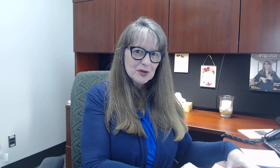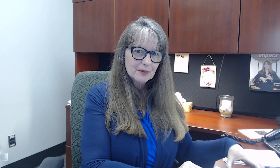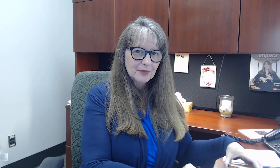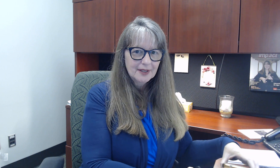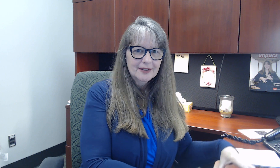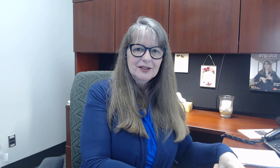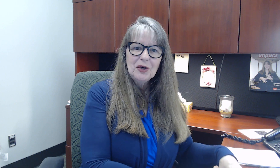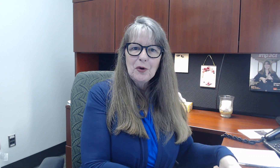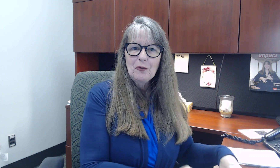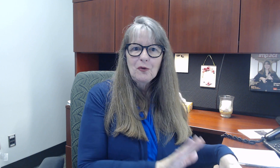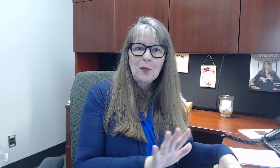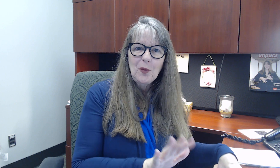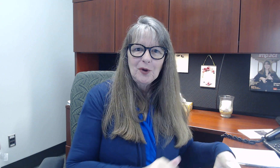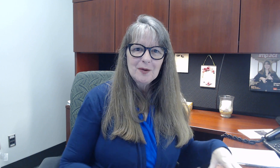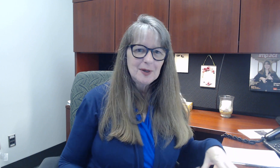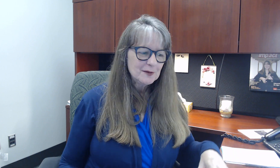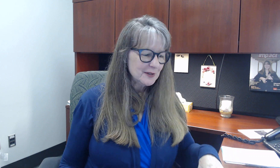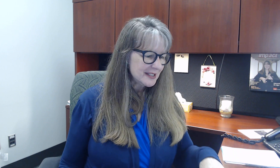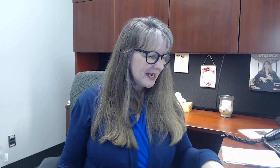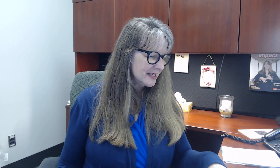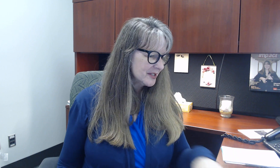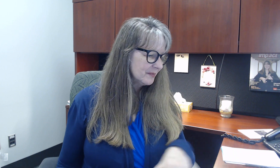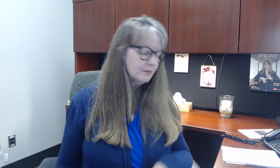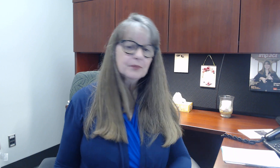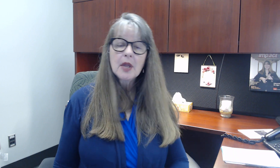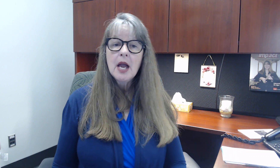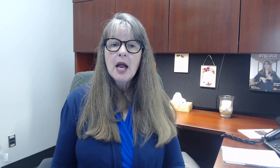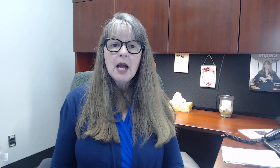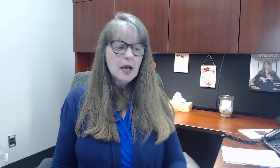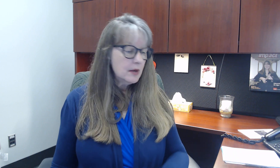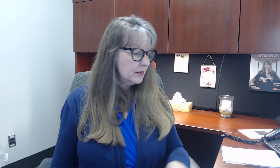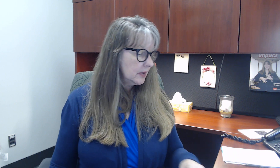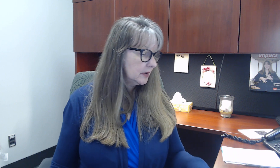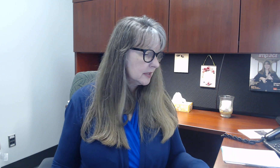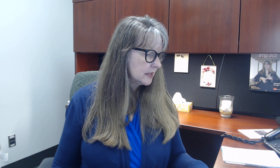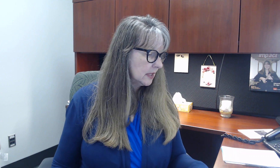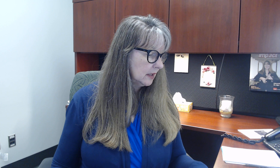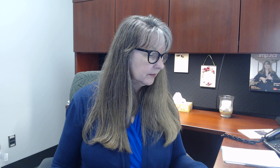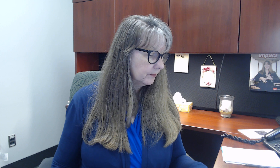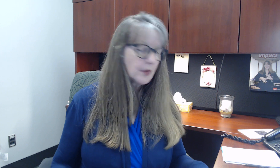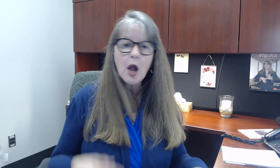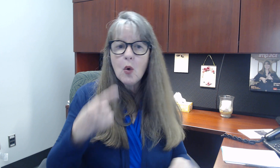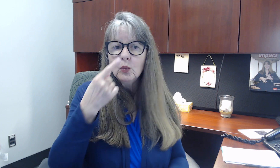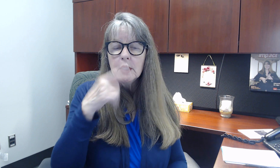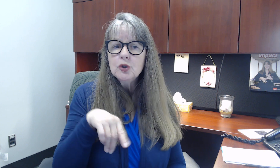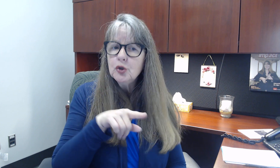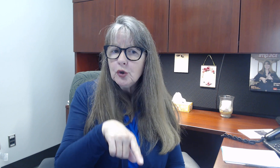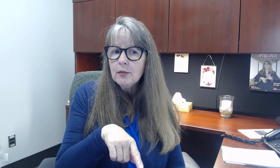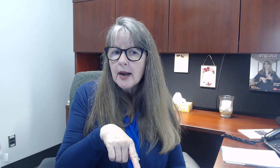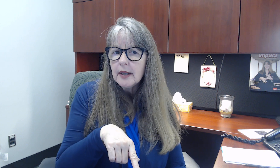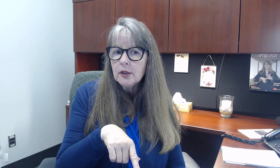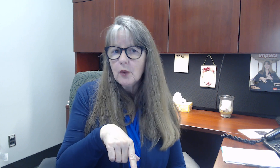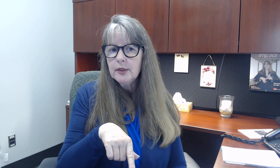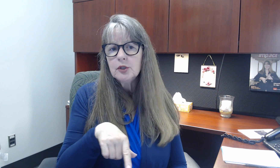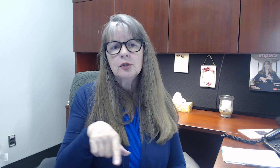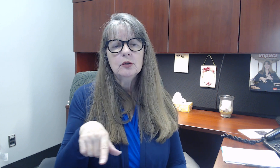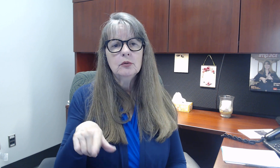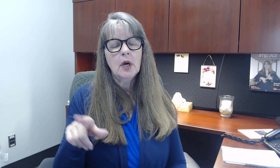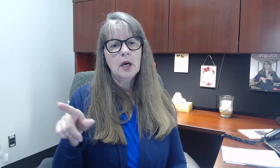some, forewarning about different signs. Let's see. Oh, do you mind going to